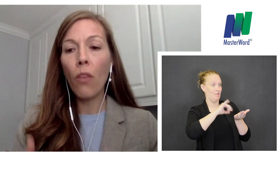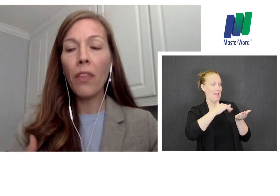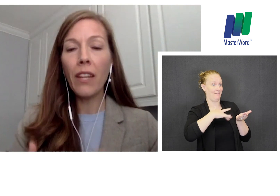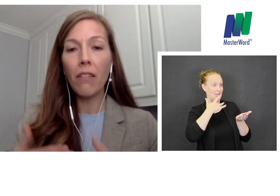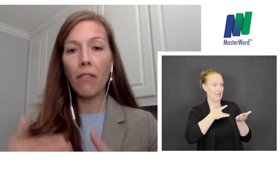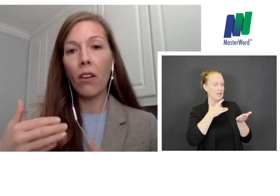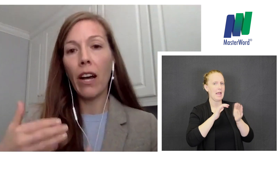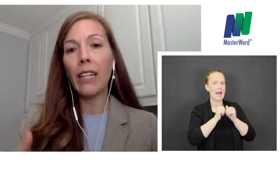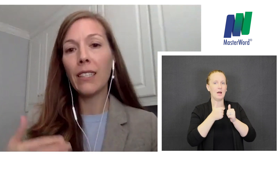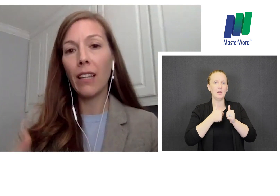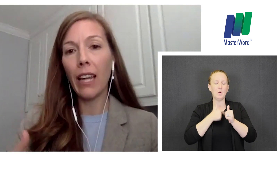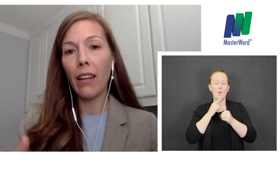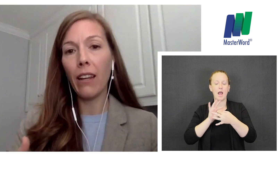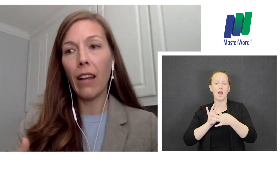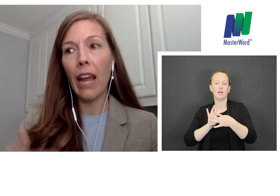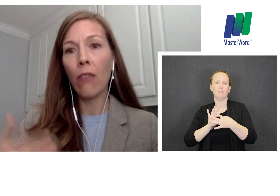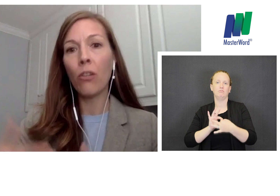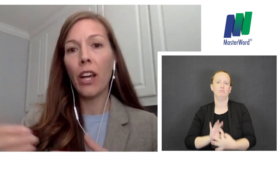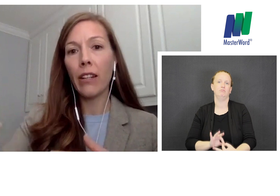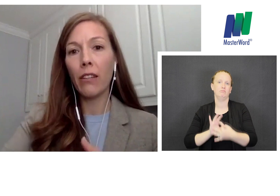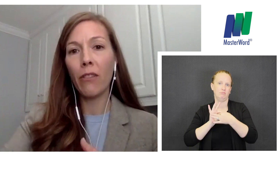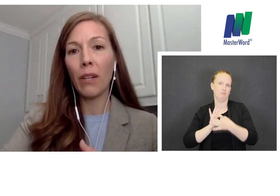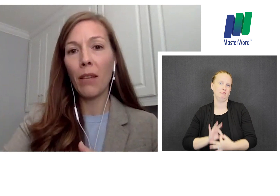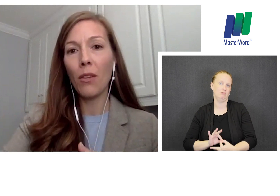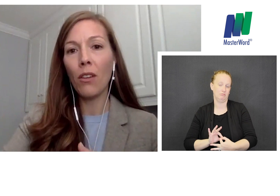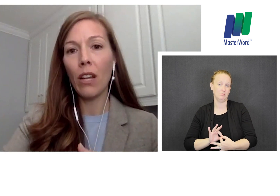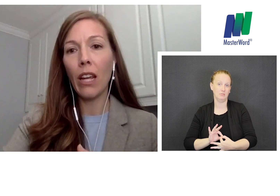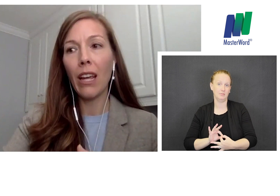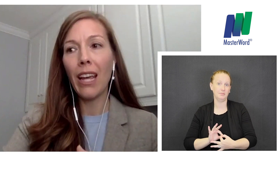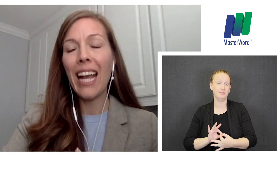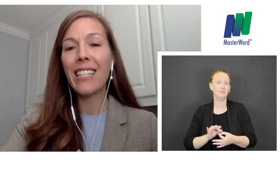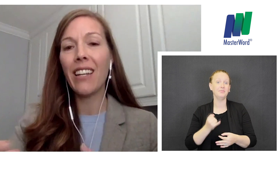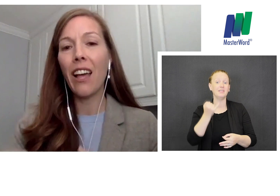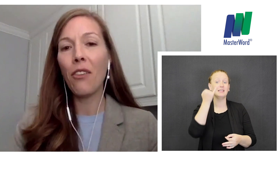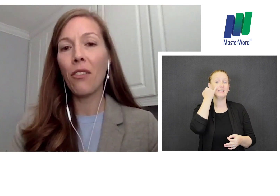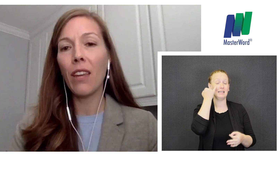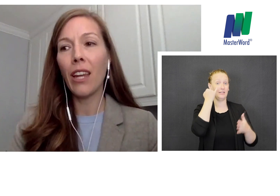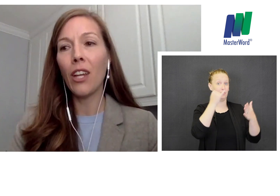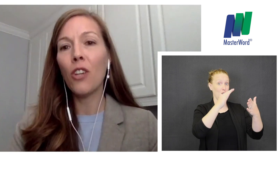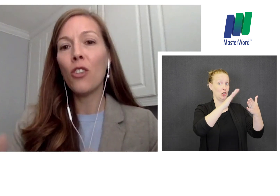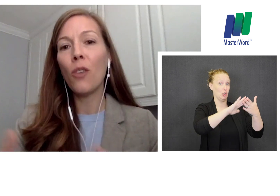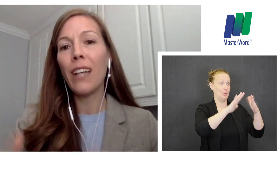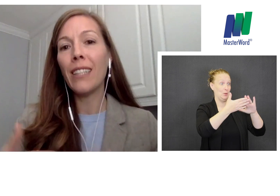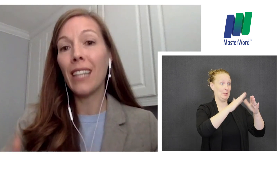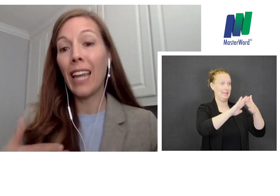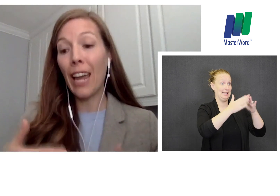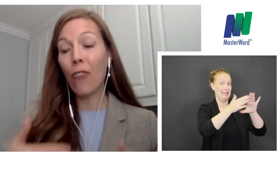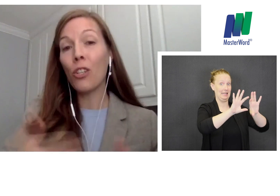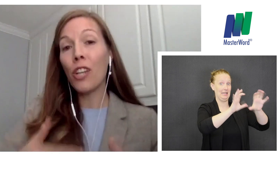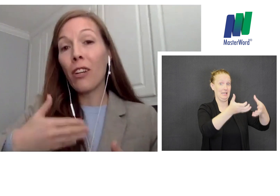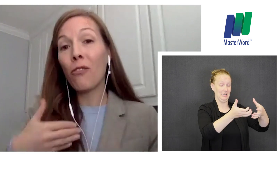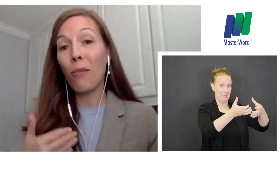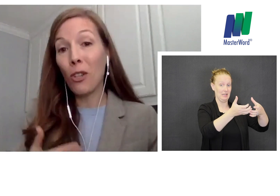it's one thing to feel isolated and rejected from a community. It's another thing to isolate and reject from